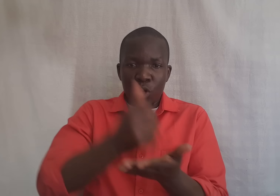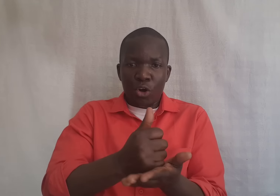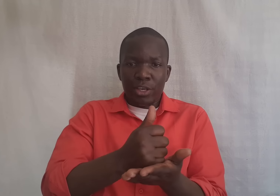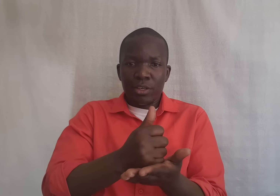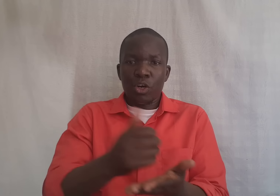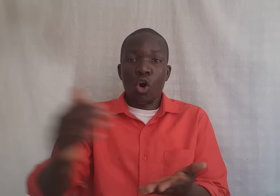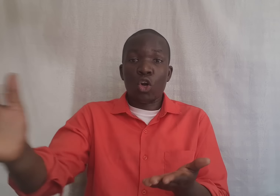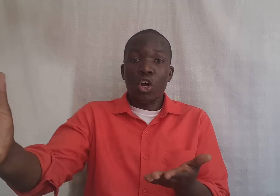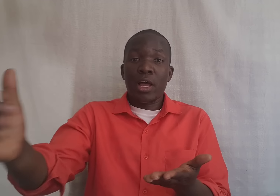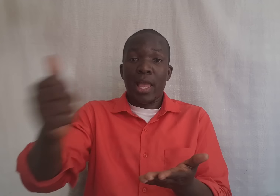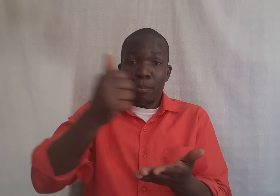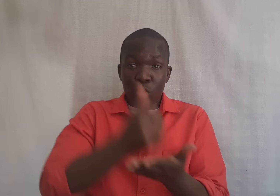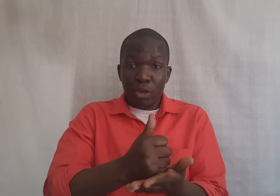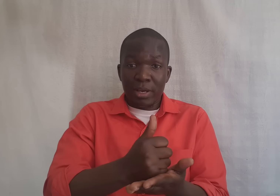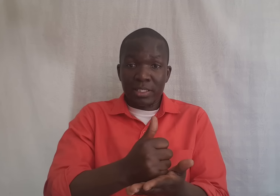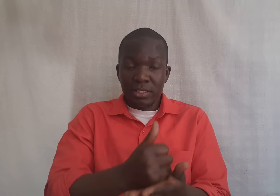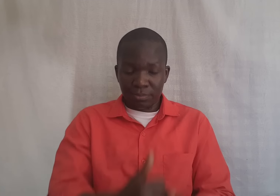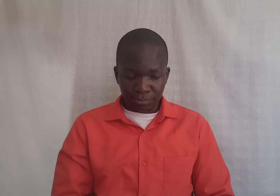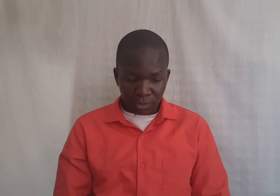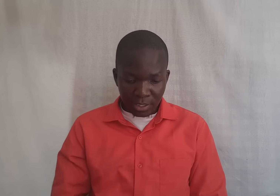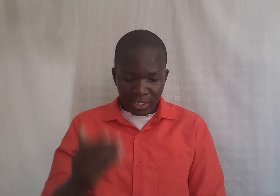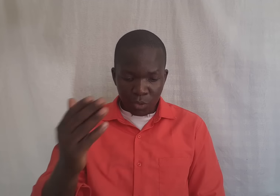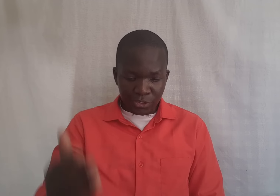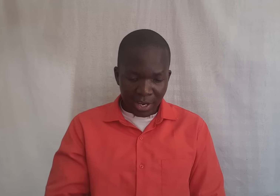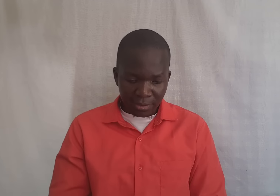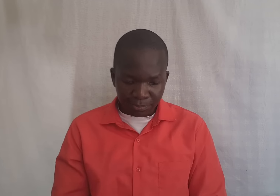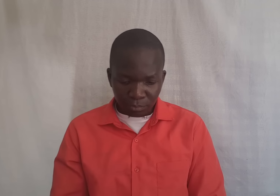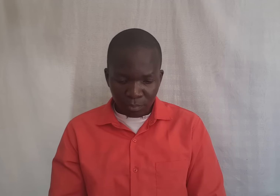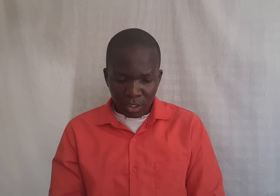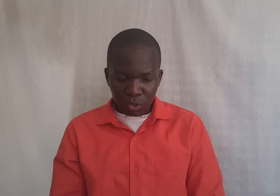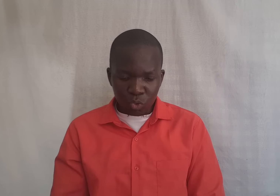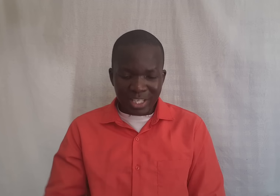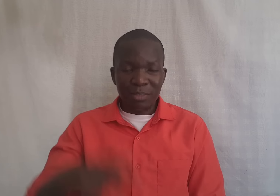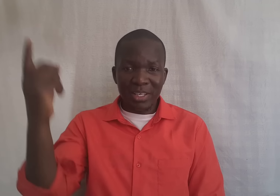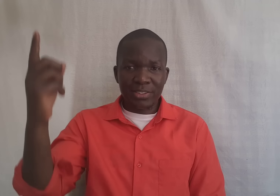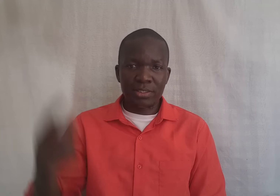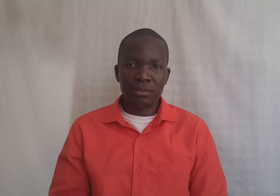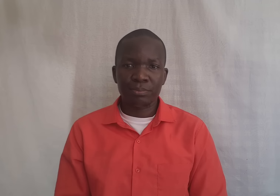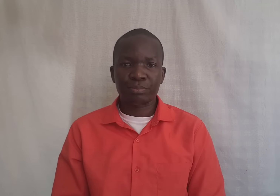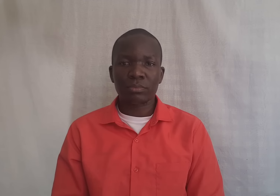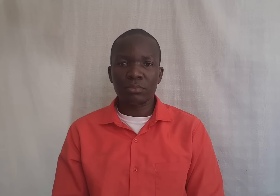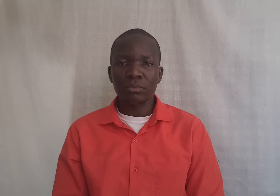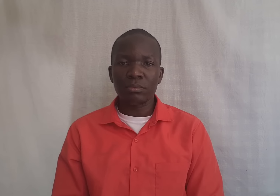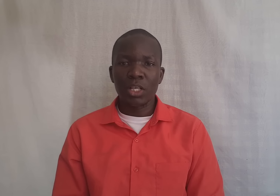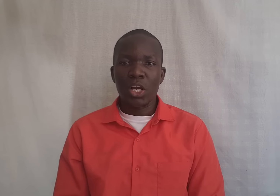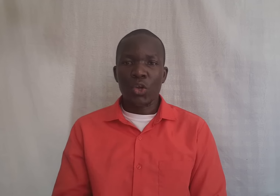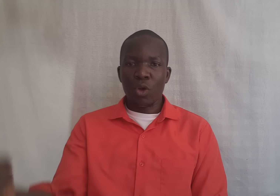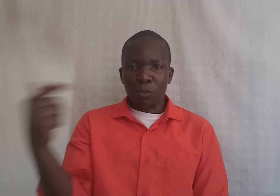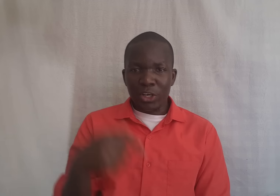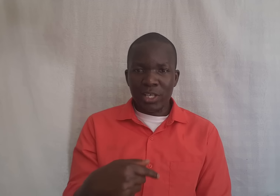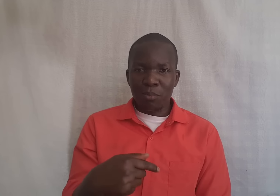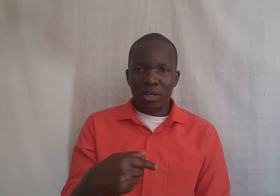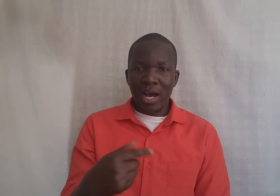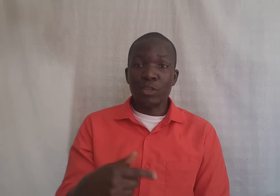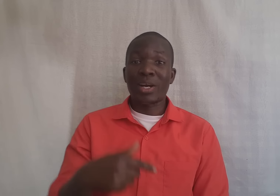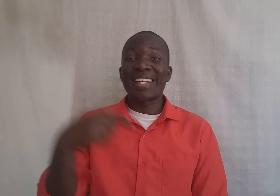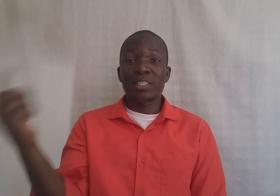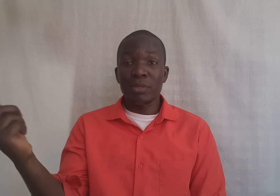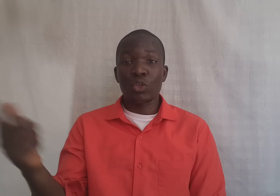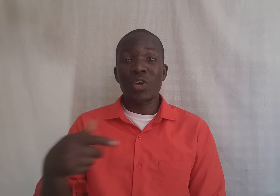employ or employment. That's how we sign. To dismiss. You employ someone and you can dismiss. You can